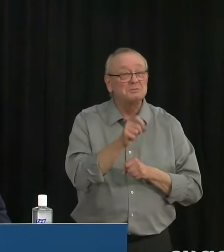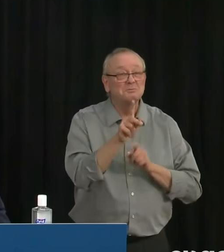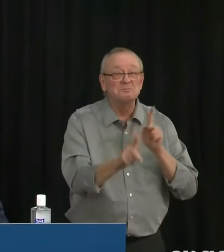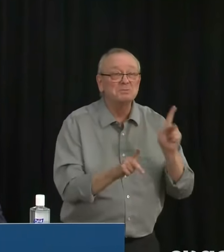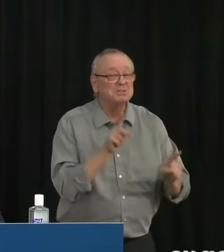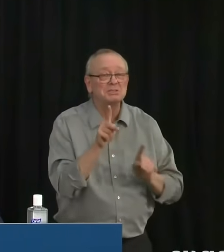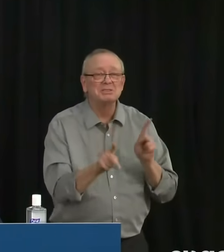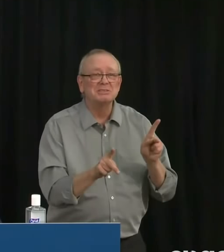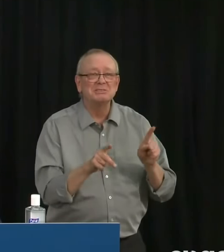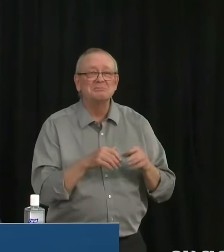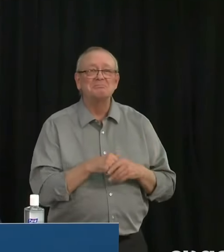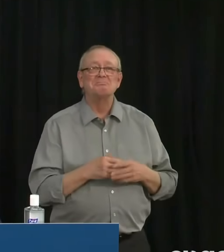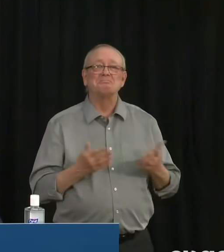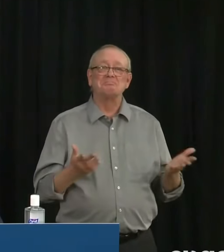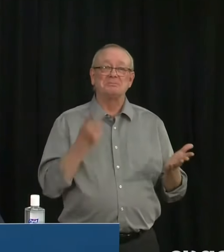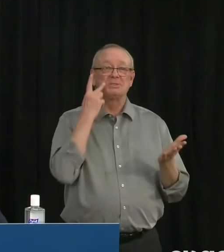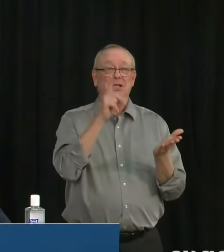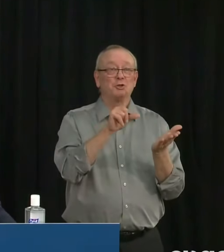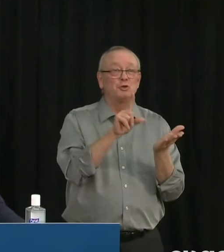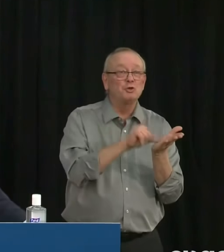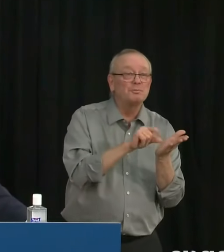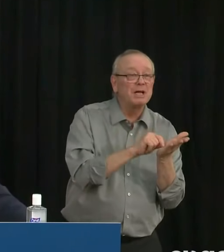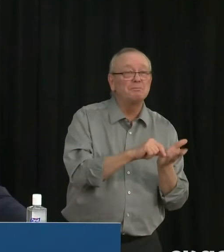seen over the past few weeks,